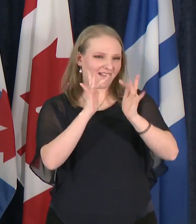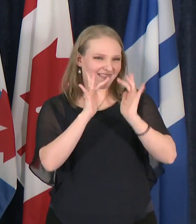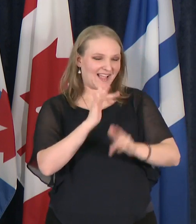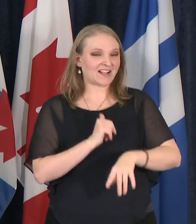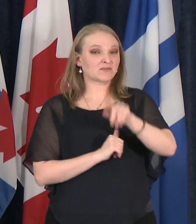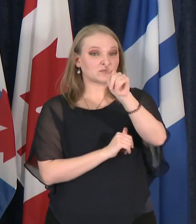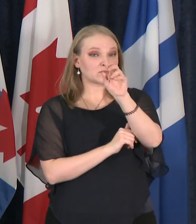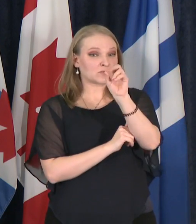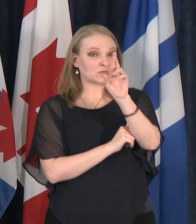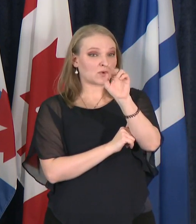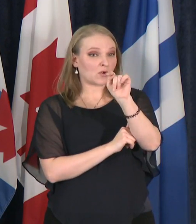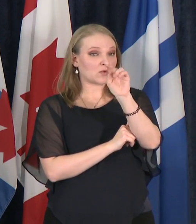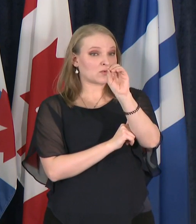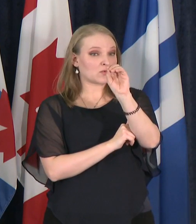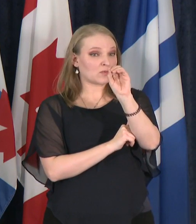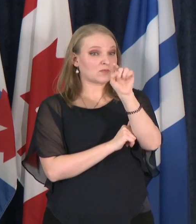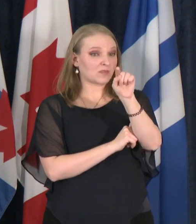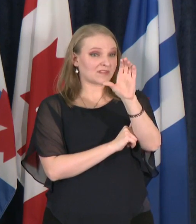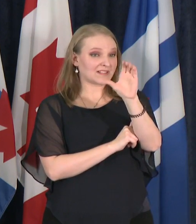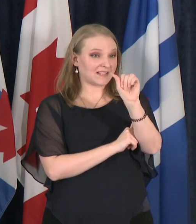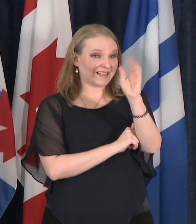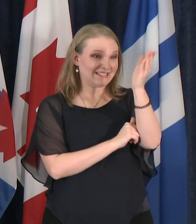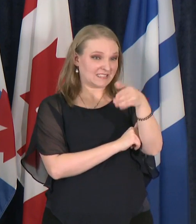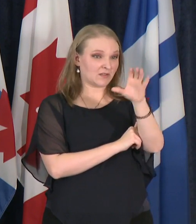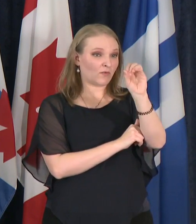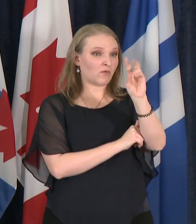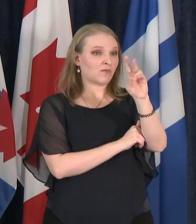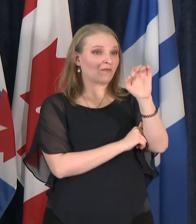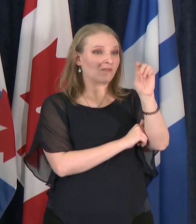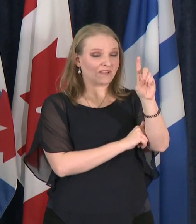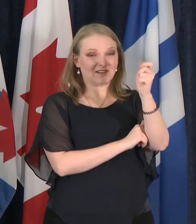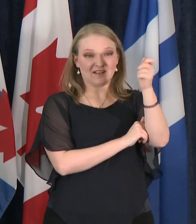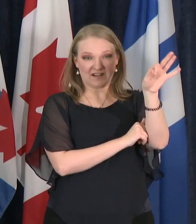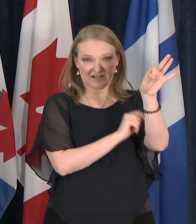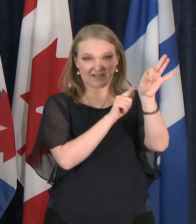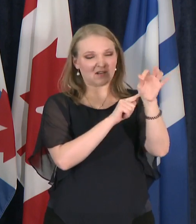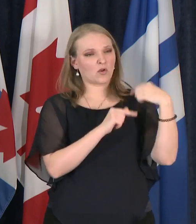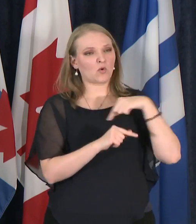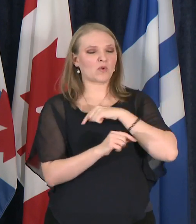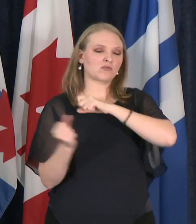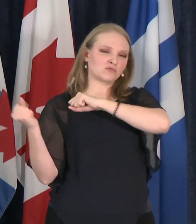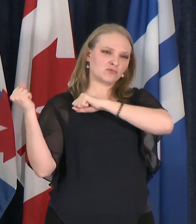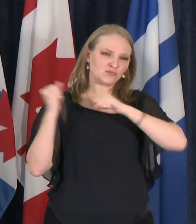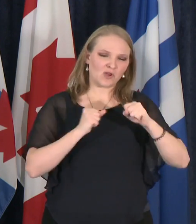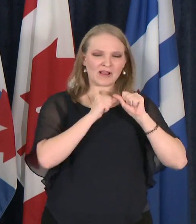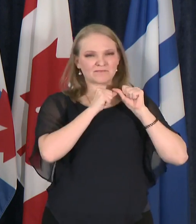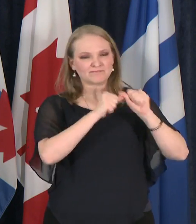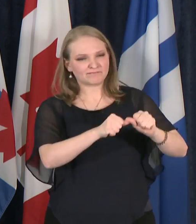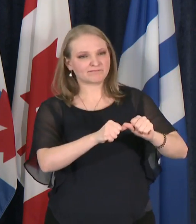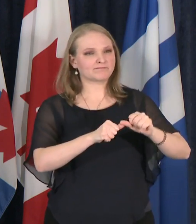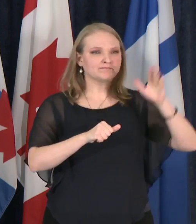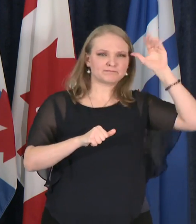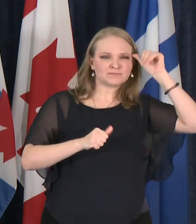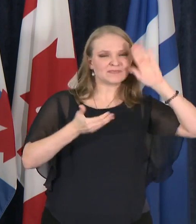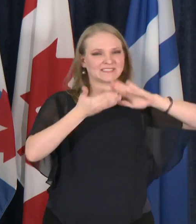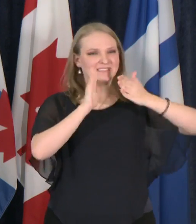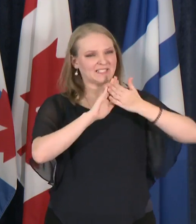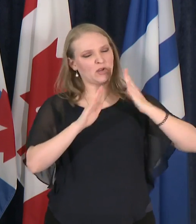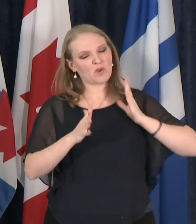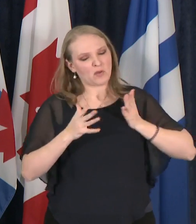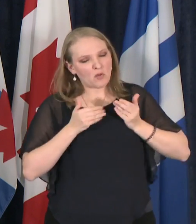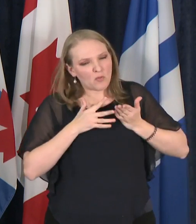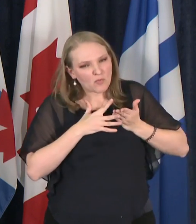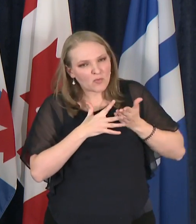toronto.ca/COVID-19. We are a strong and resilient city, and we will get through this together. Thank you. It's now my